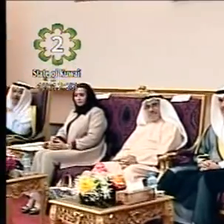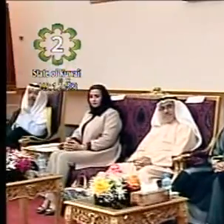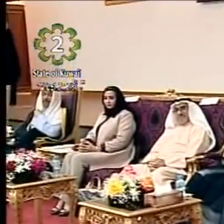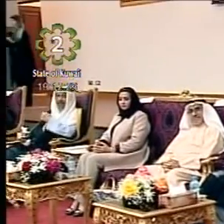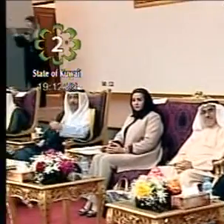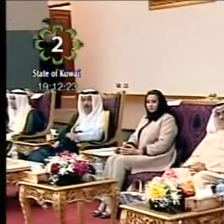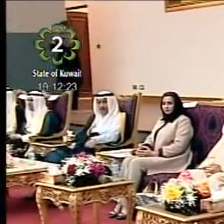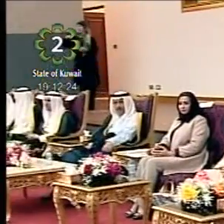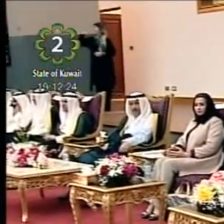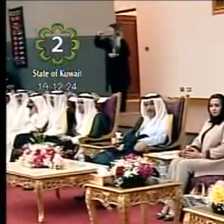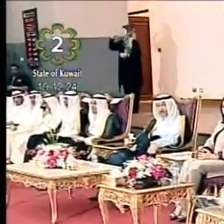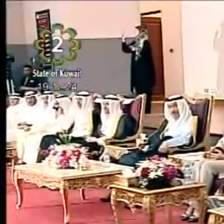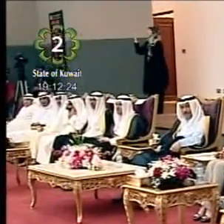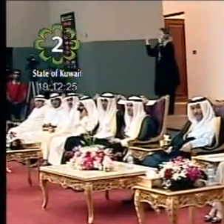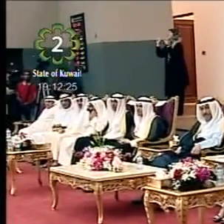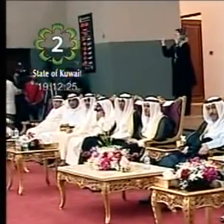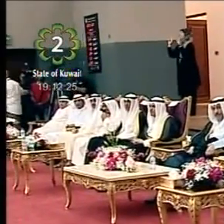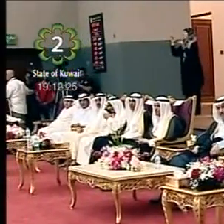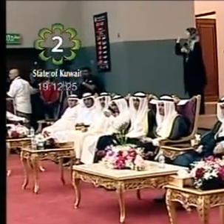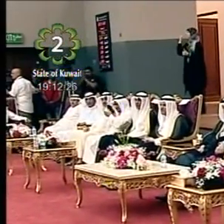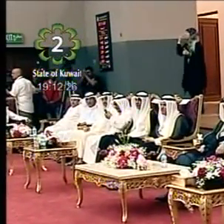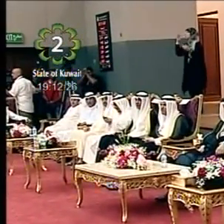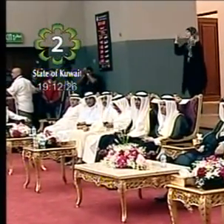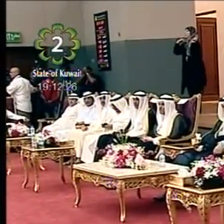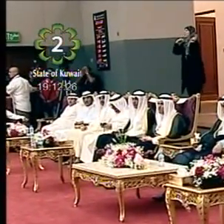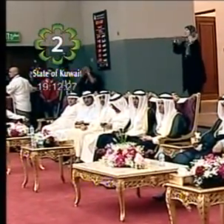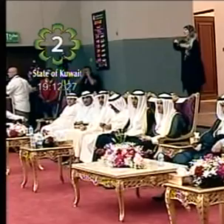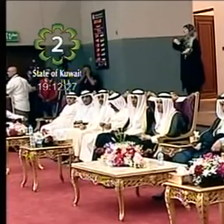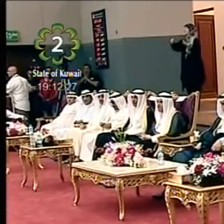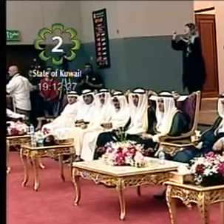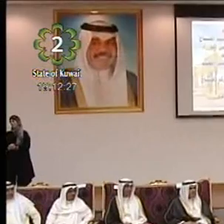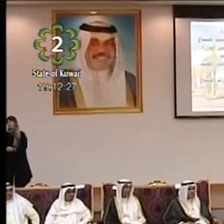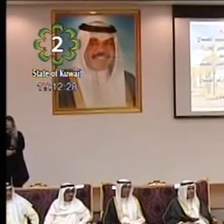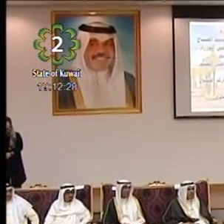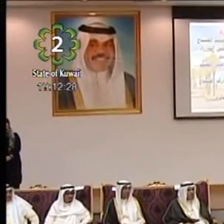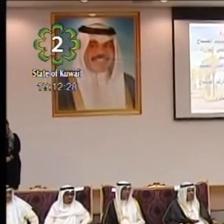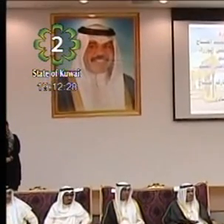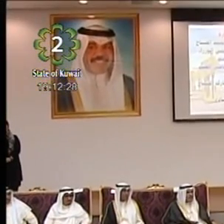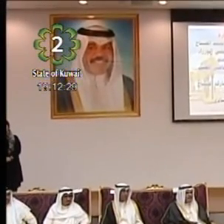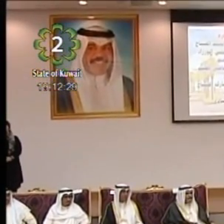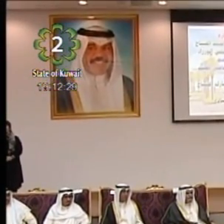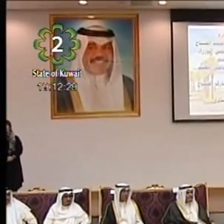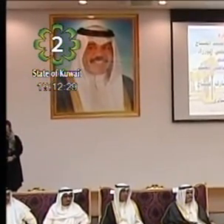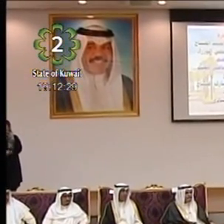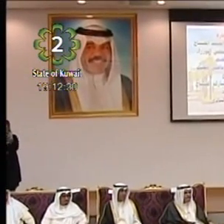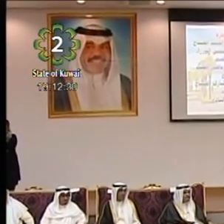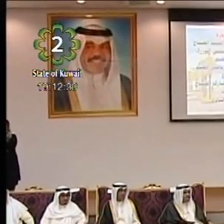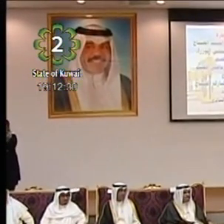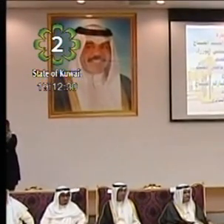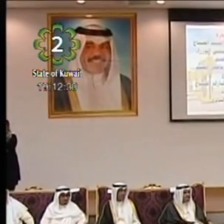attending the integration ceremony and thanked Sheikh Salman al-Sabah for his keenness on removing all obstacles facing the club. in the the the the the